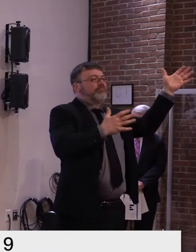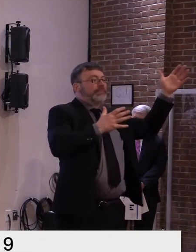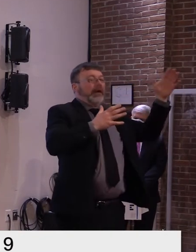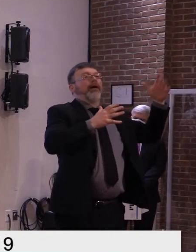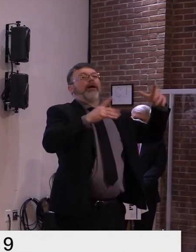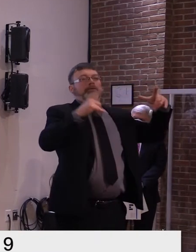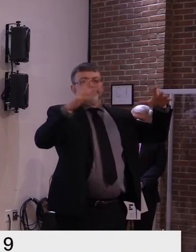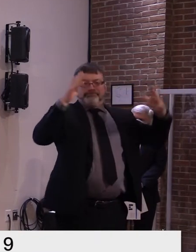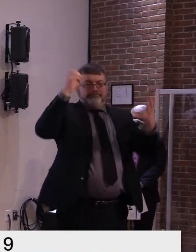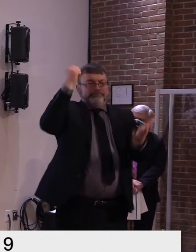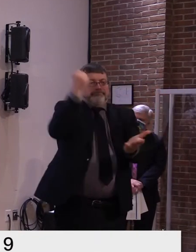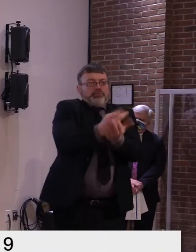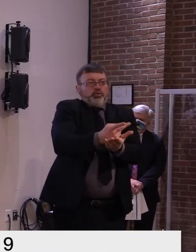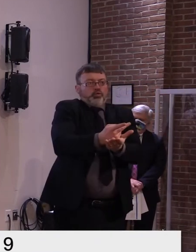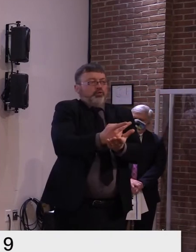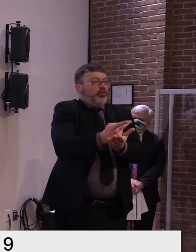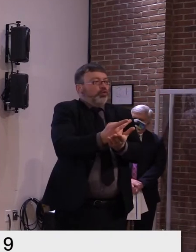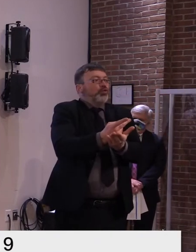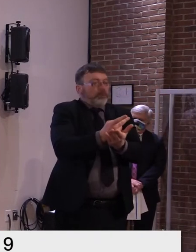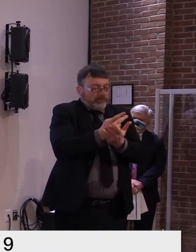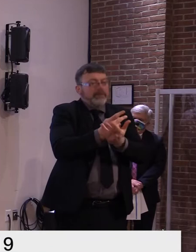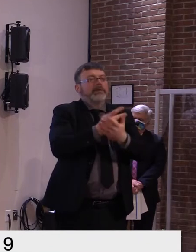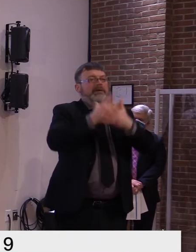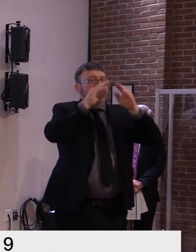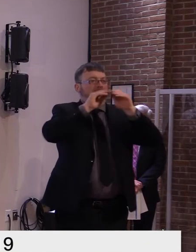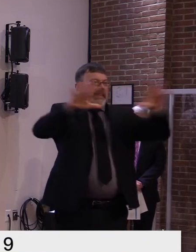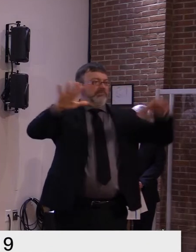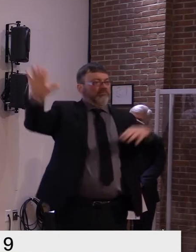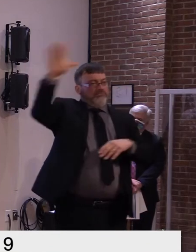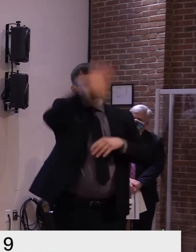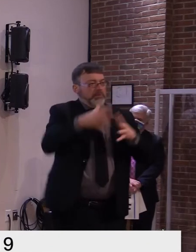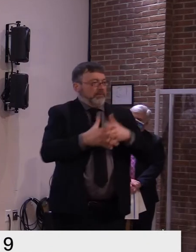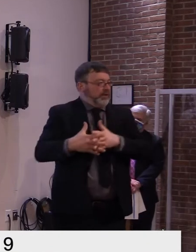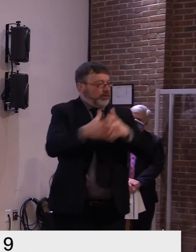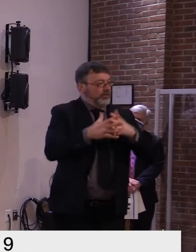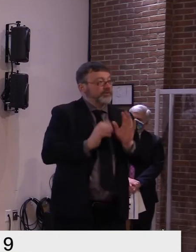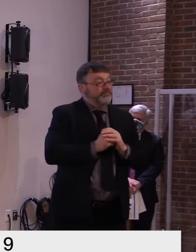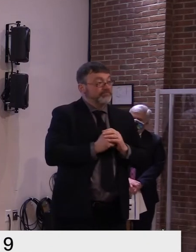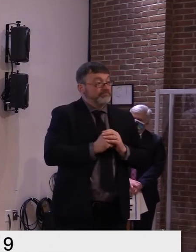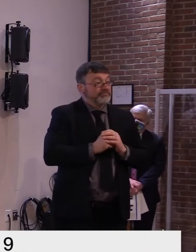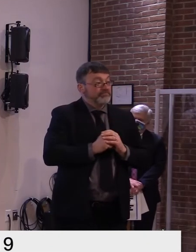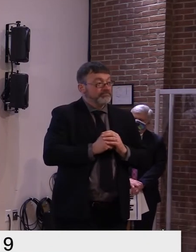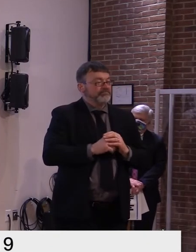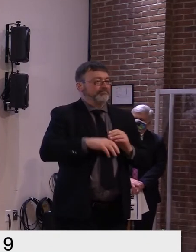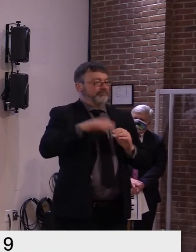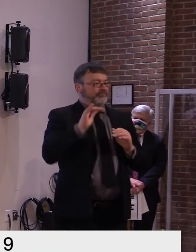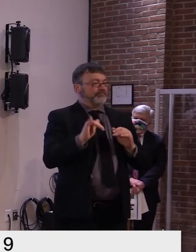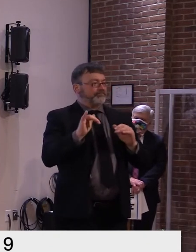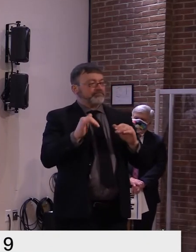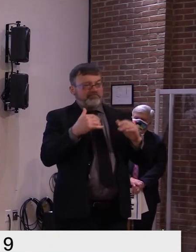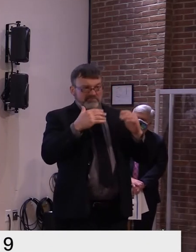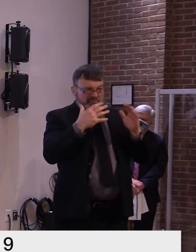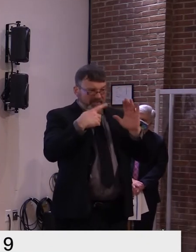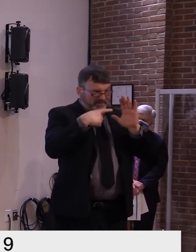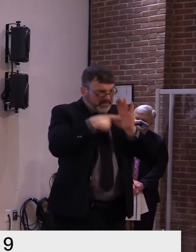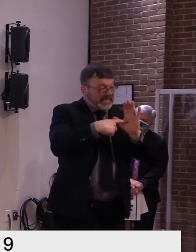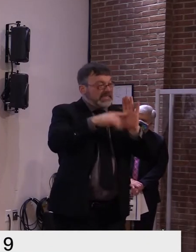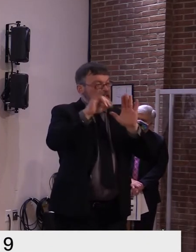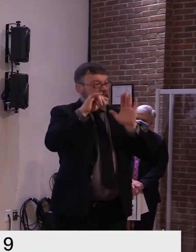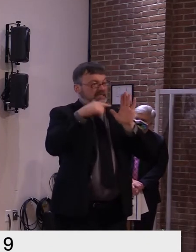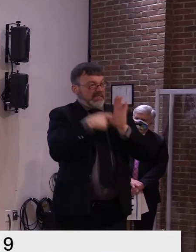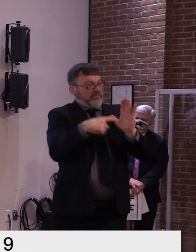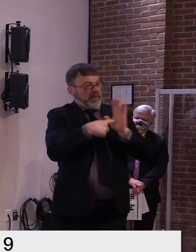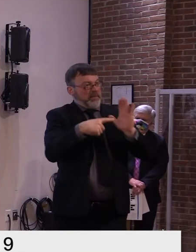COVID-19 response by identifying asymptomatic people earlier in their course of illness through the increased availability